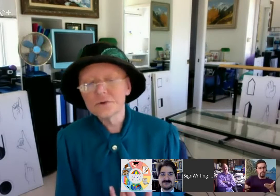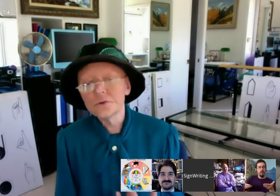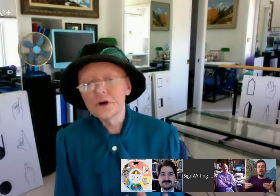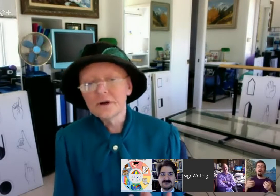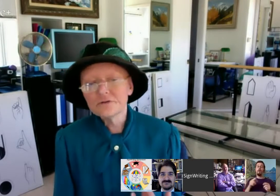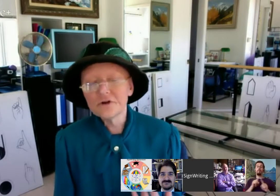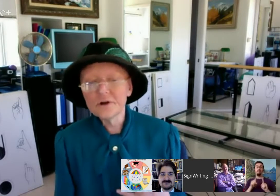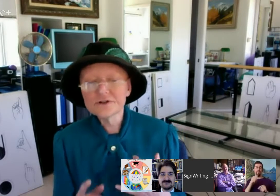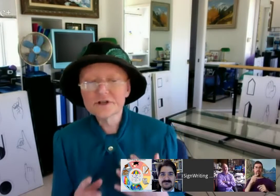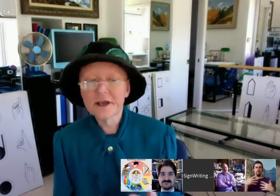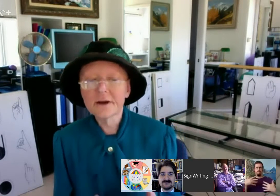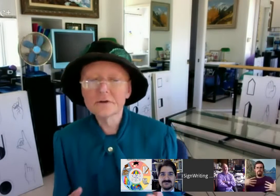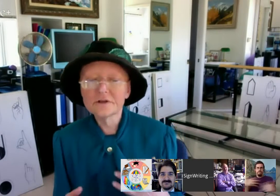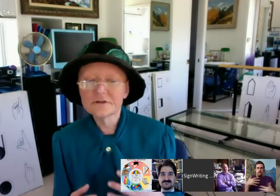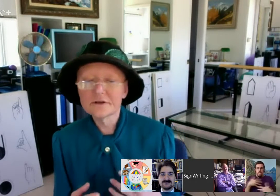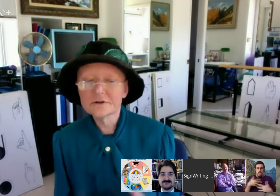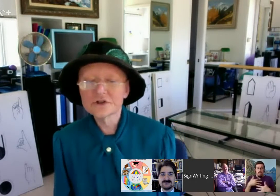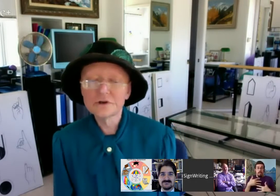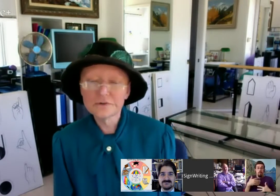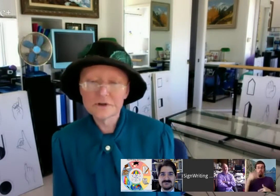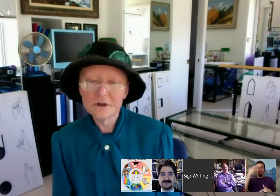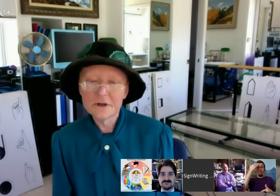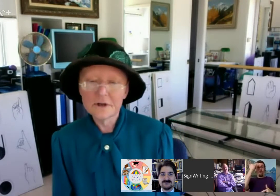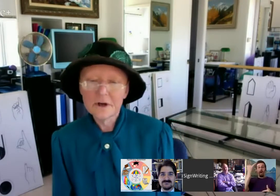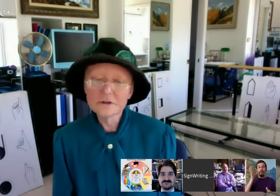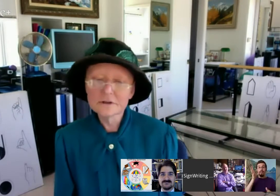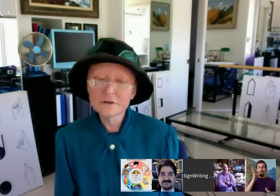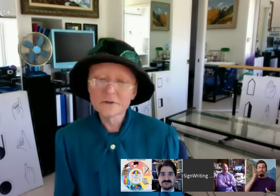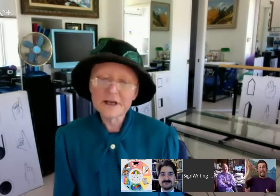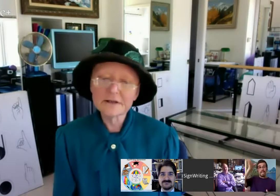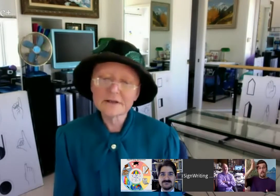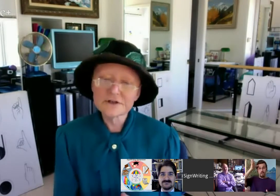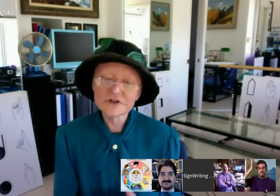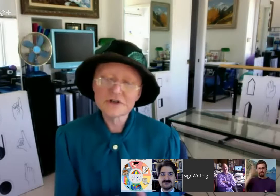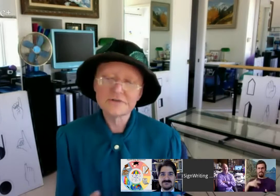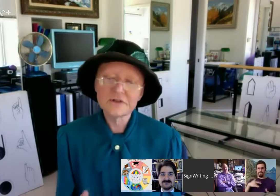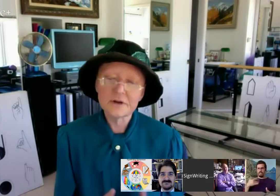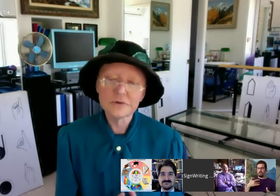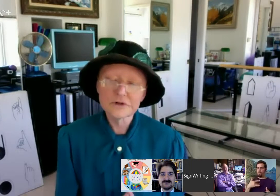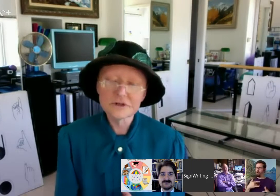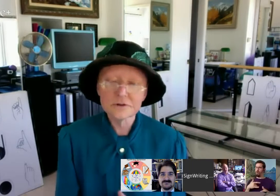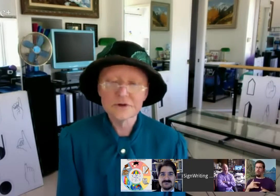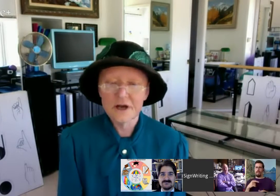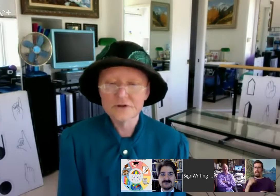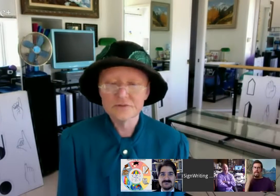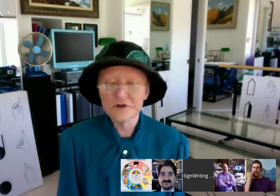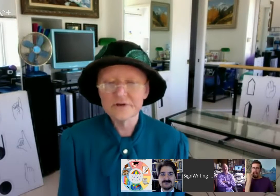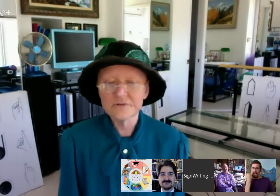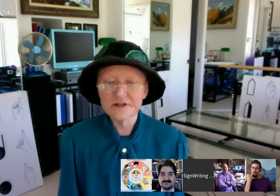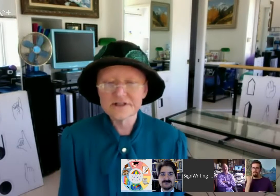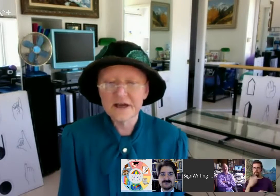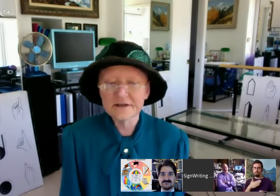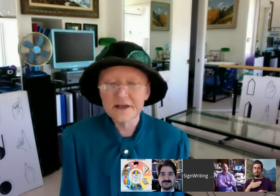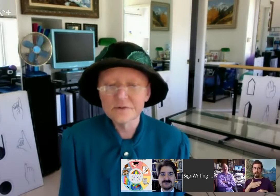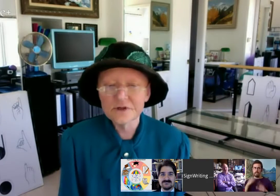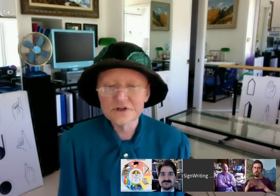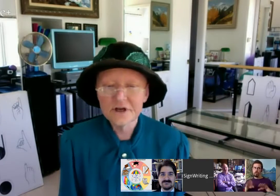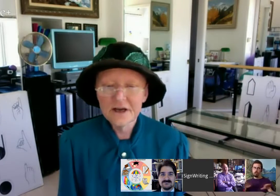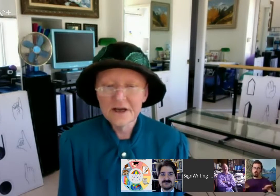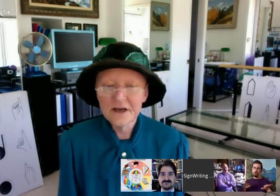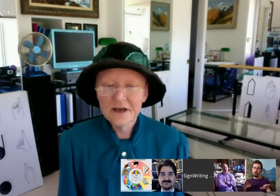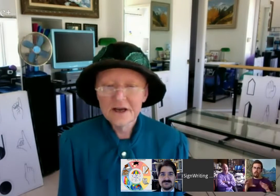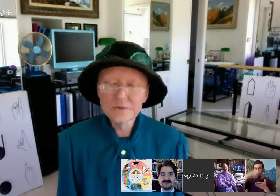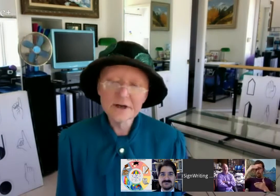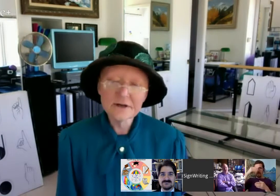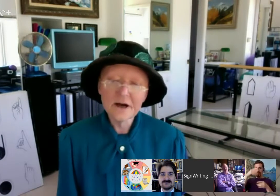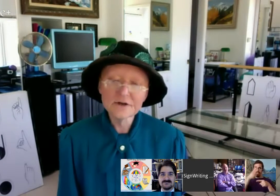the parents who felt scared that their children wouldn't learn English if they were to learn how to read and write sign